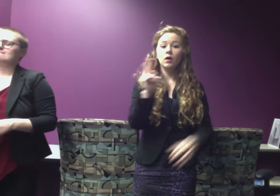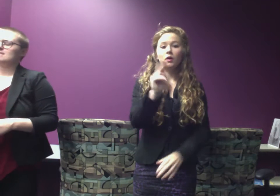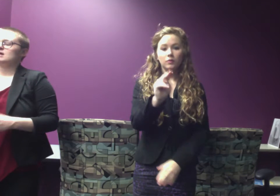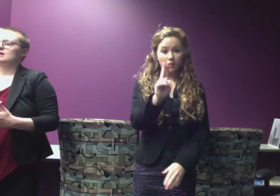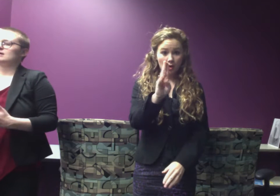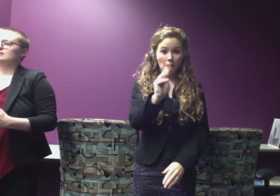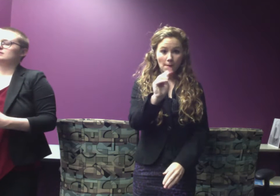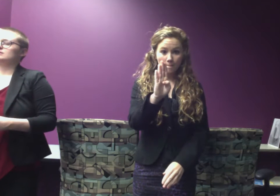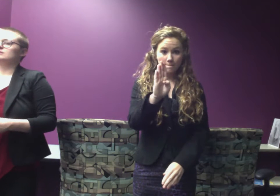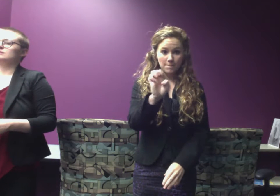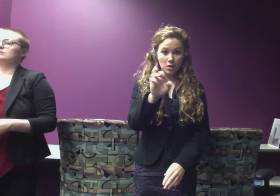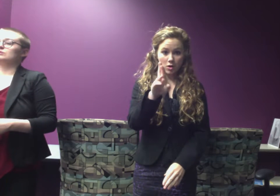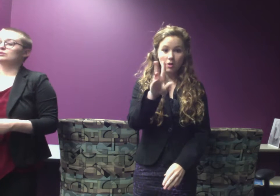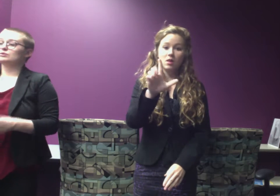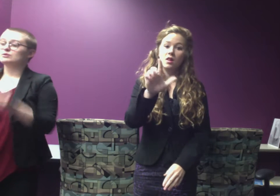2 on the number line,